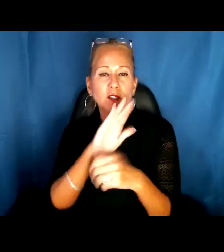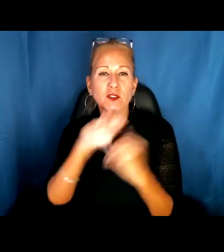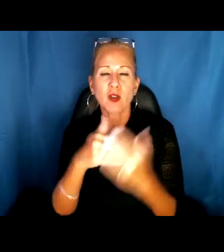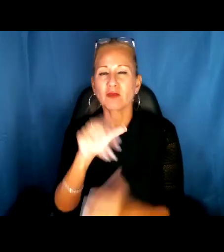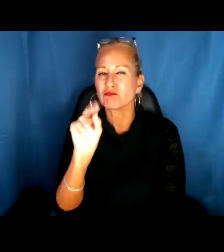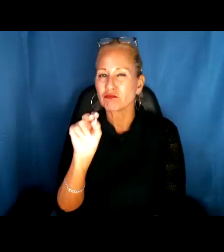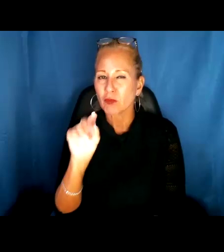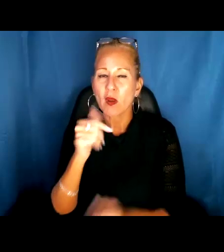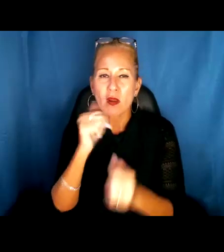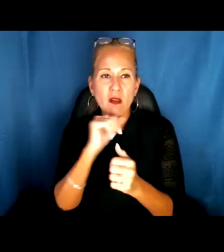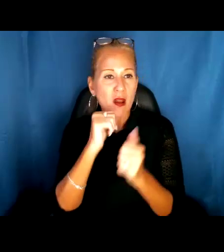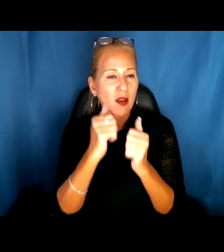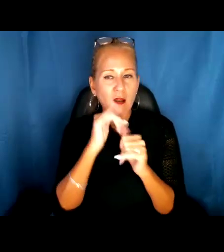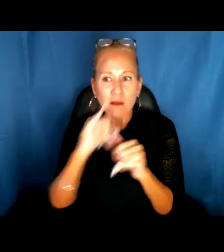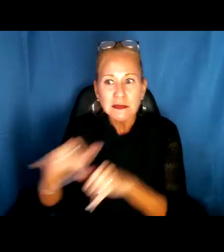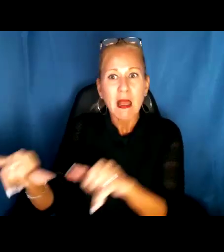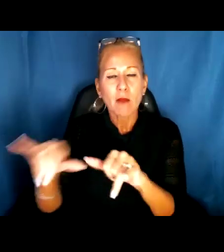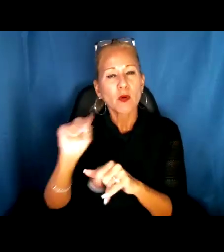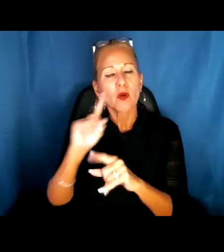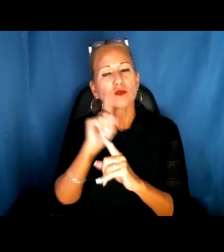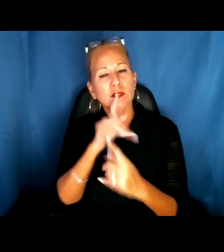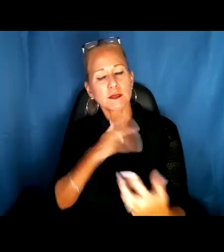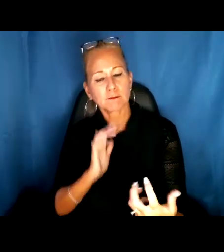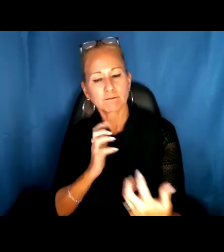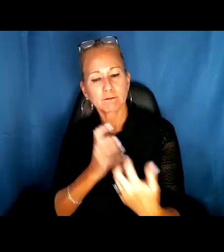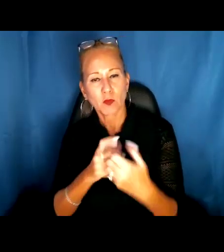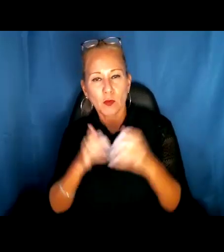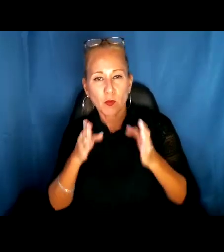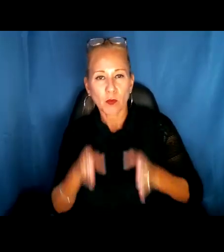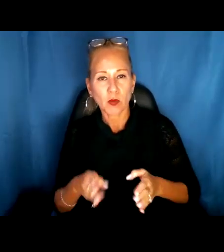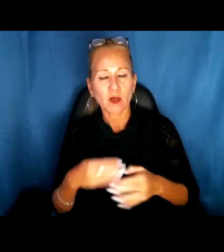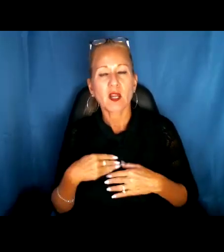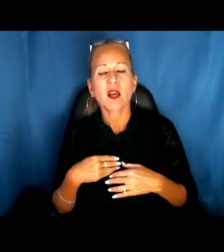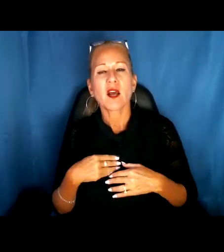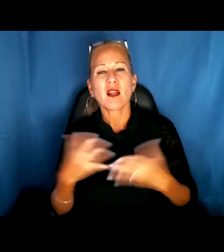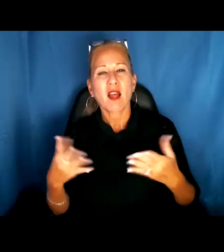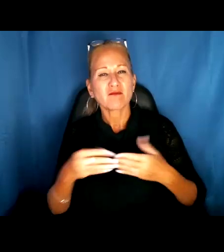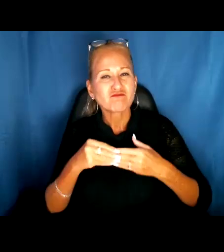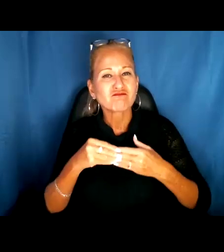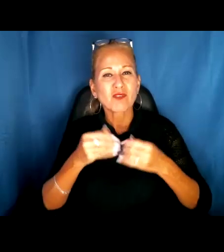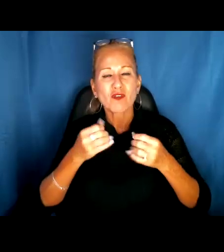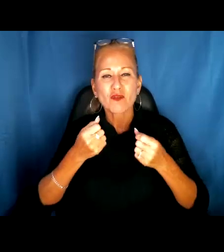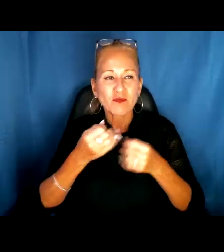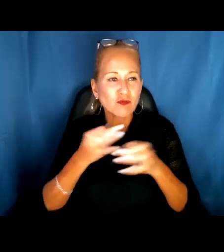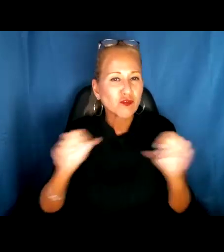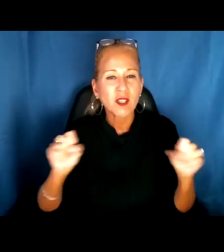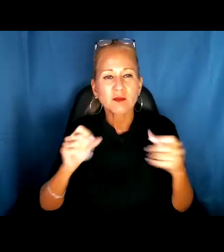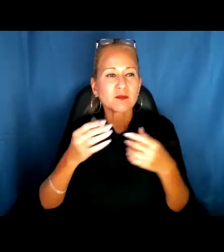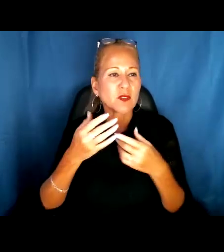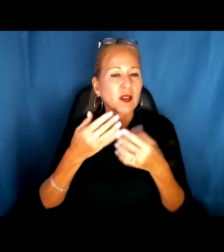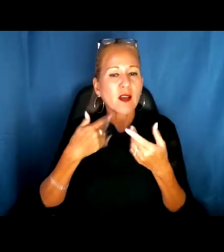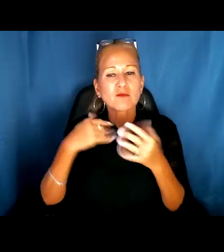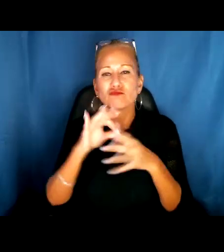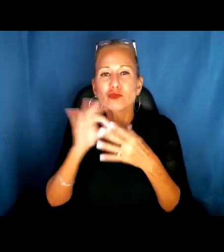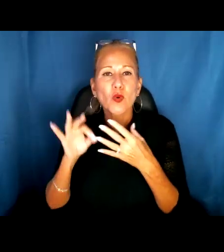the same service. It's really tailored to the person. There are many freedoms in self-direction, including the freedom to develop